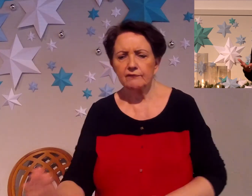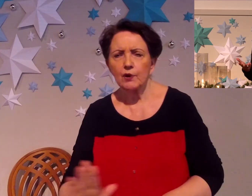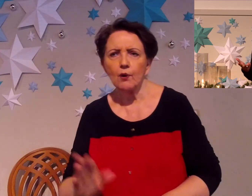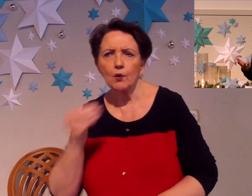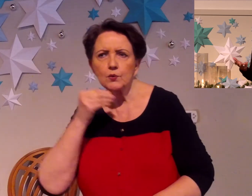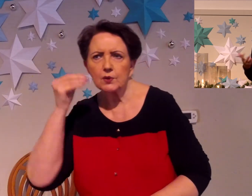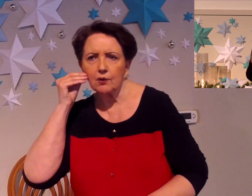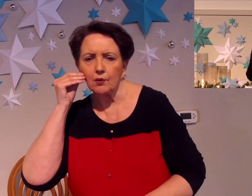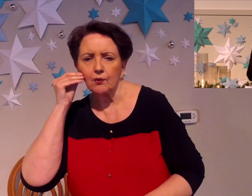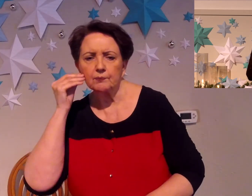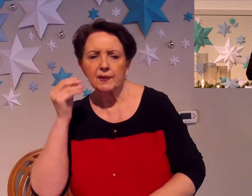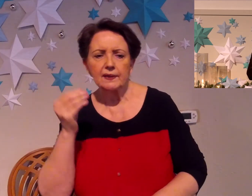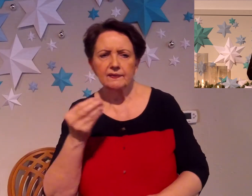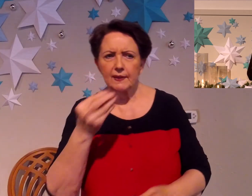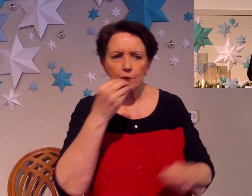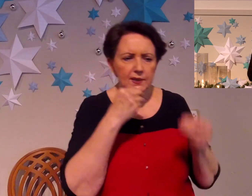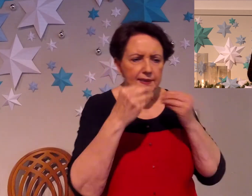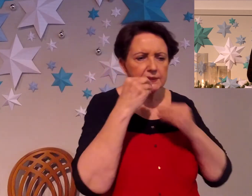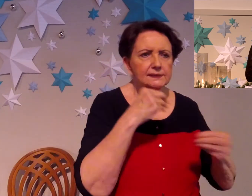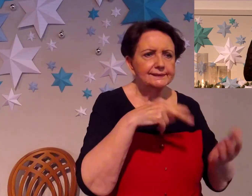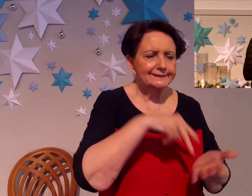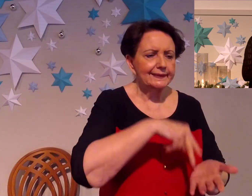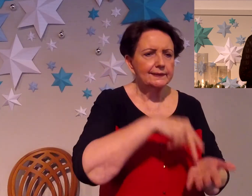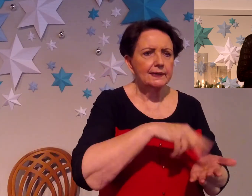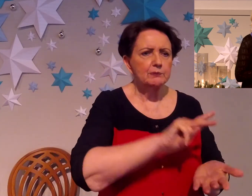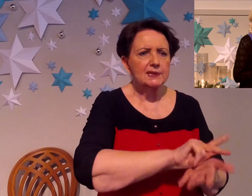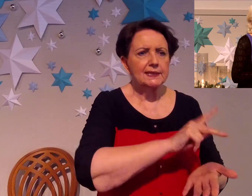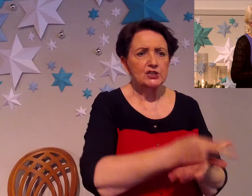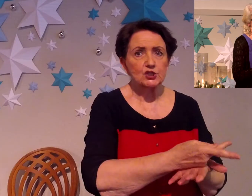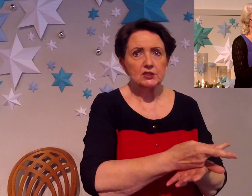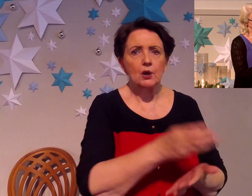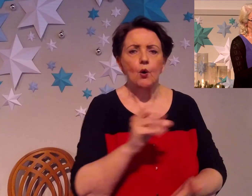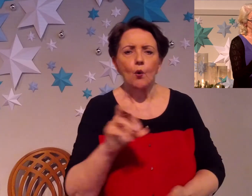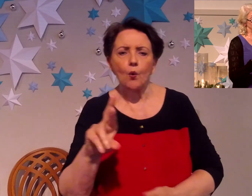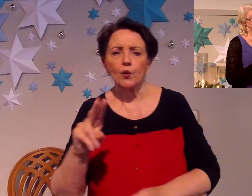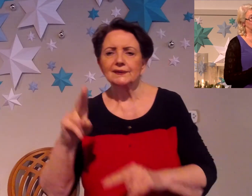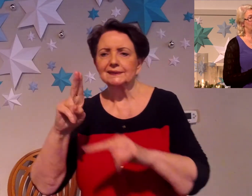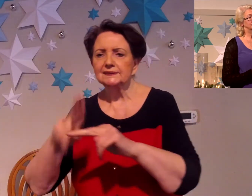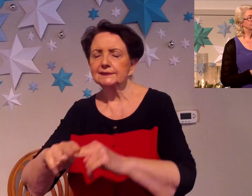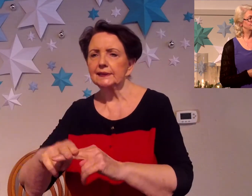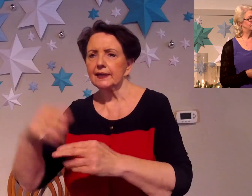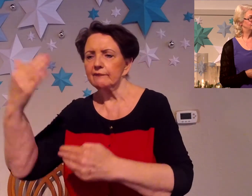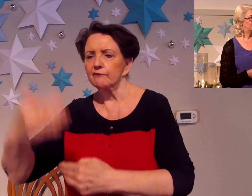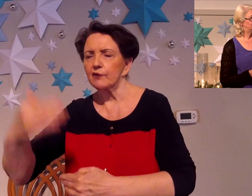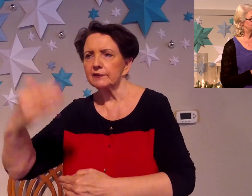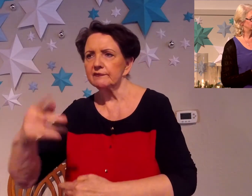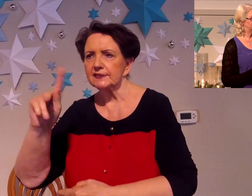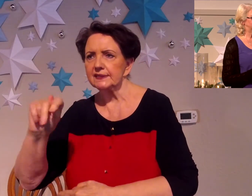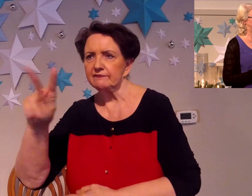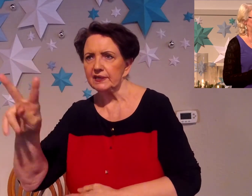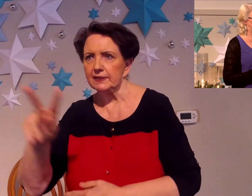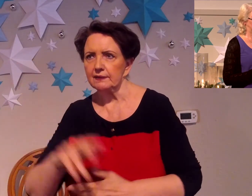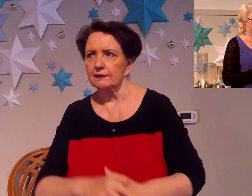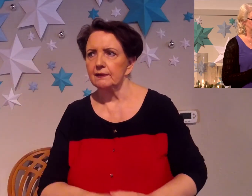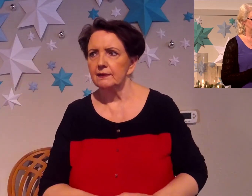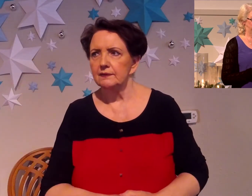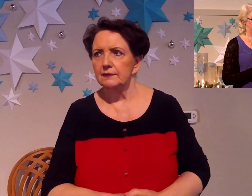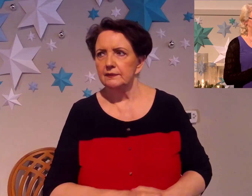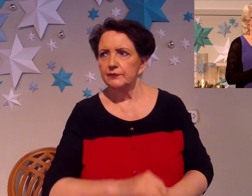literally ate standing up in the kitchen. Mm-hmm. I had junior high kids who didn't know how to use a knife and